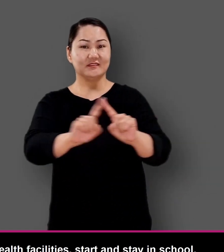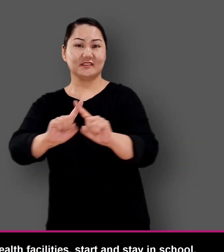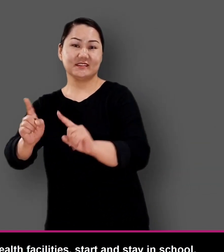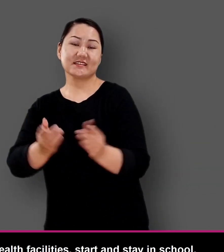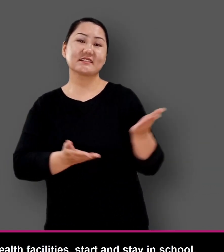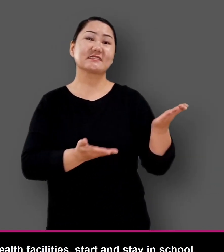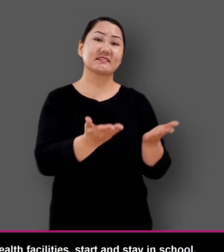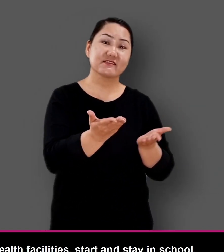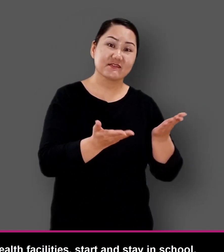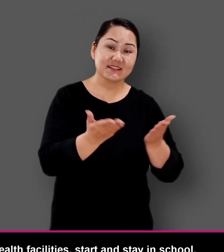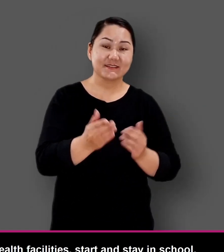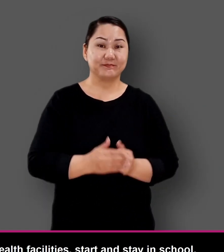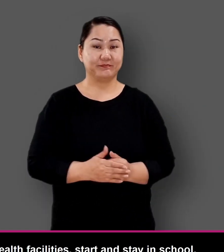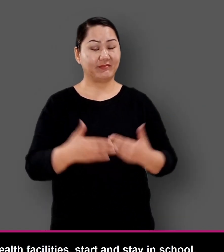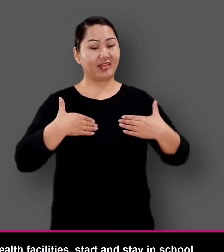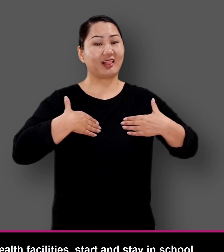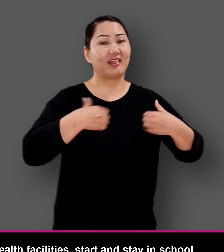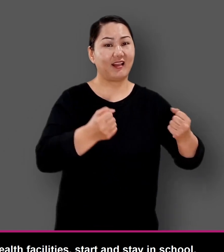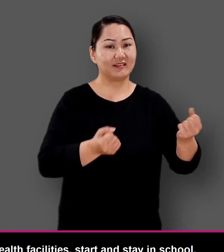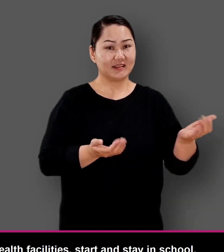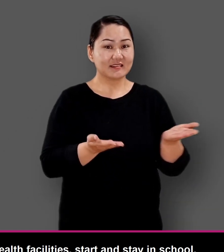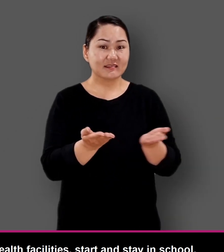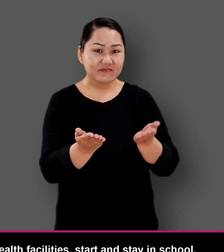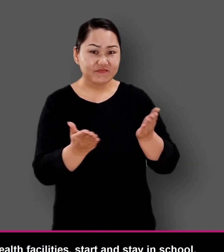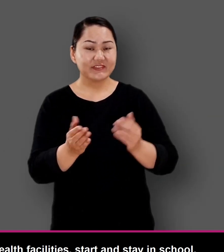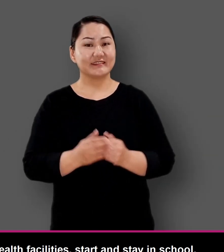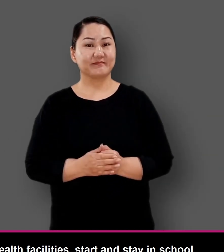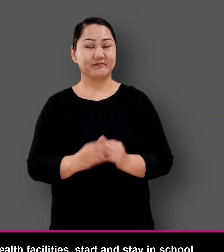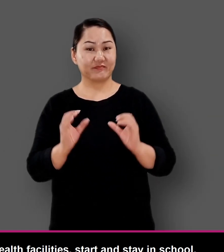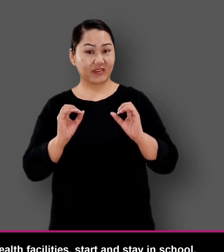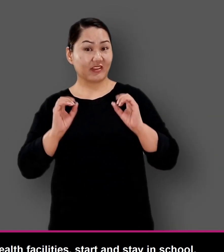Too many are unable to access health facilities, start and stay in school,